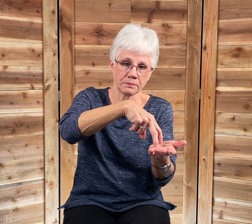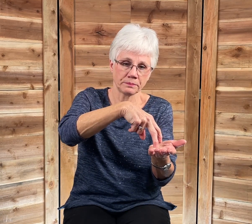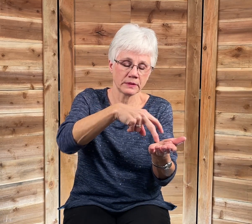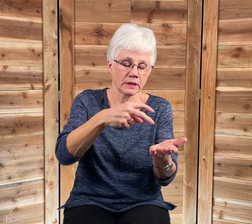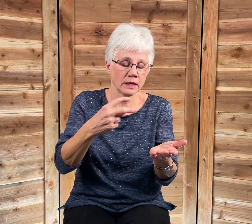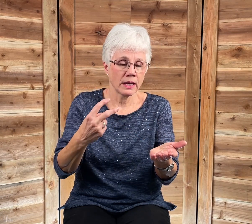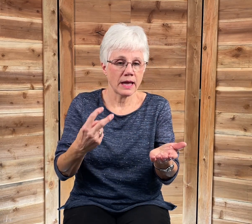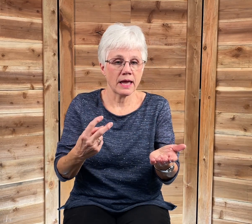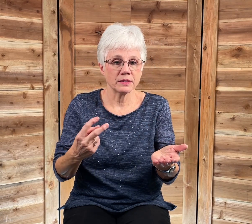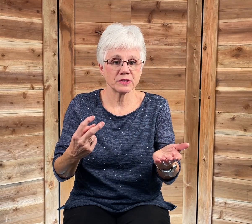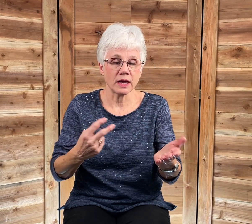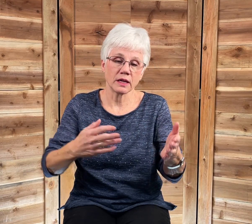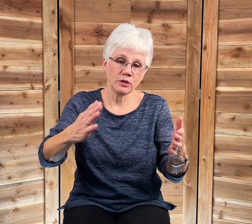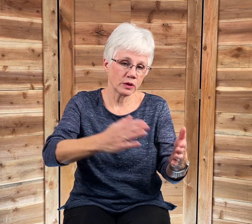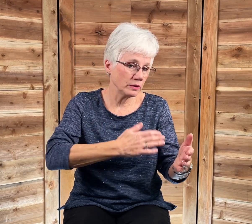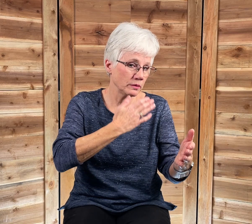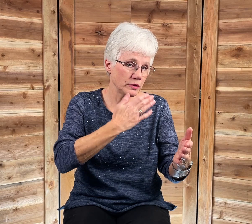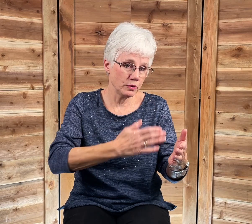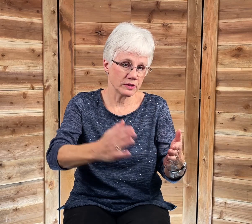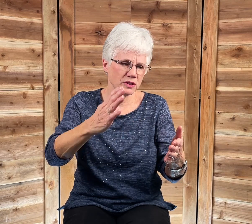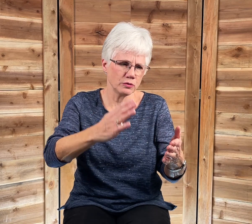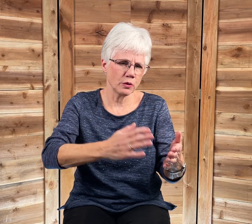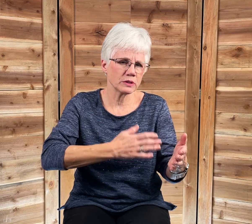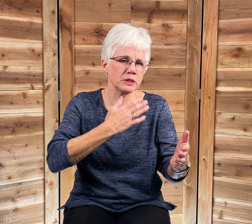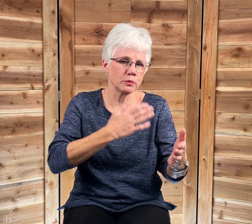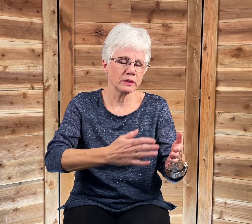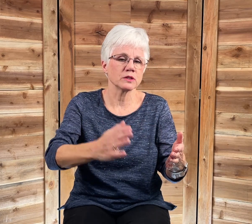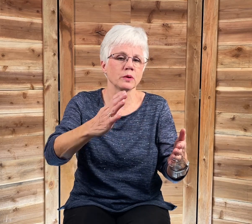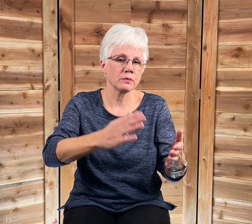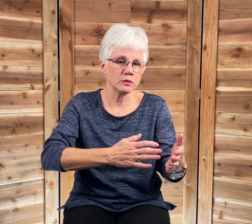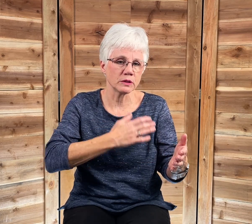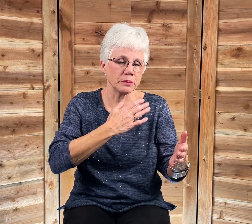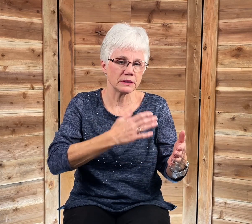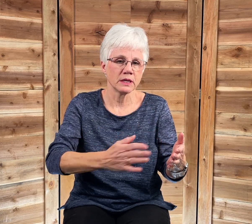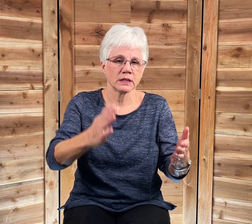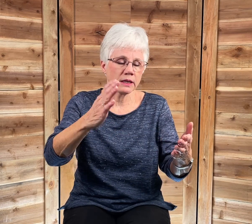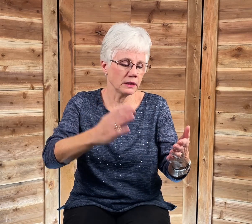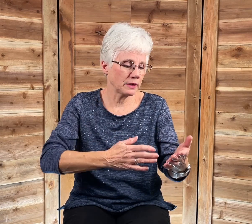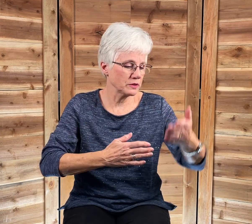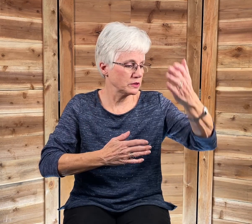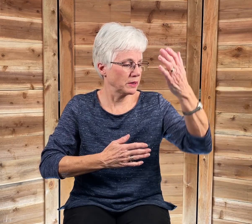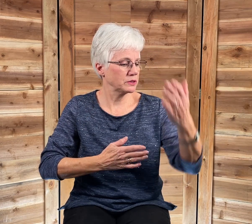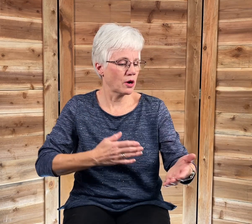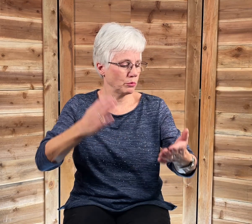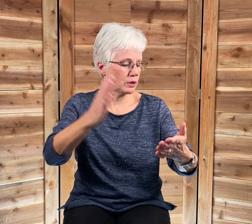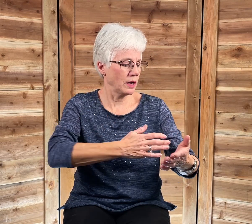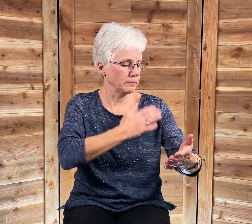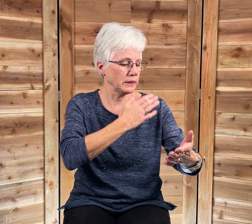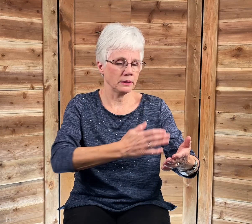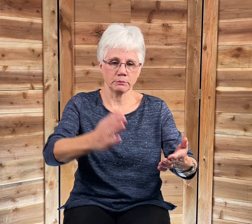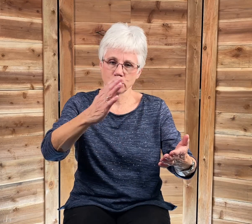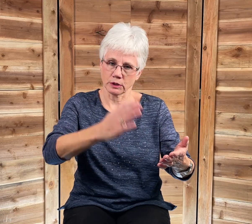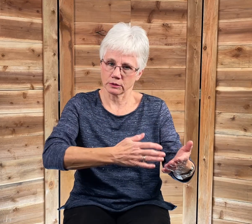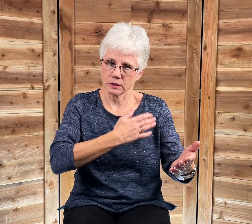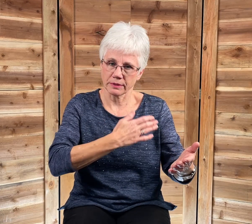Stand. And sing. And you can do this. You notice me doing this with the music beat. Kind of like this is my songbook and I'm